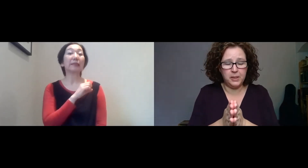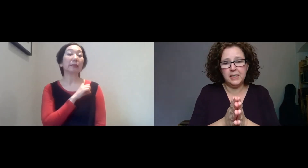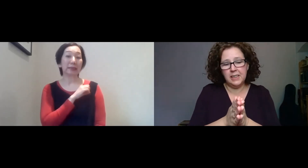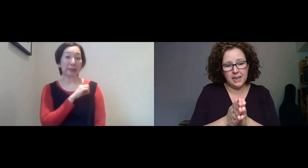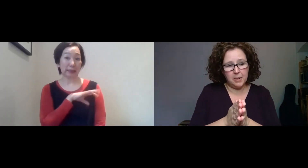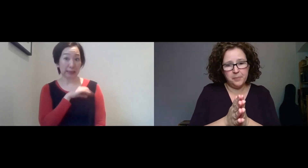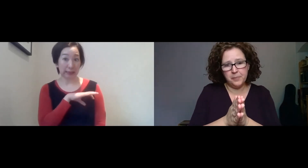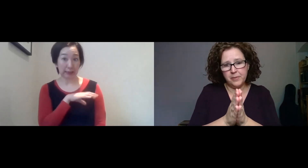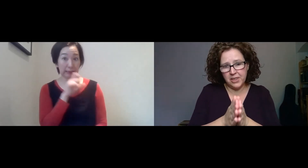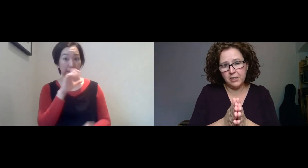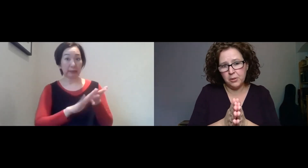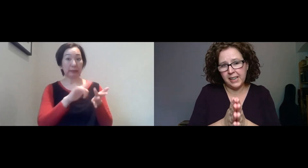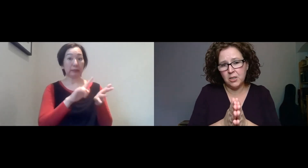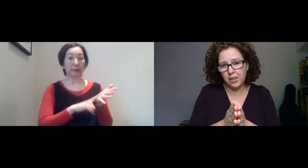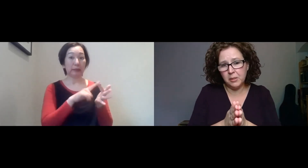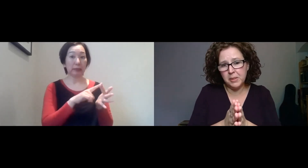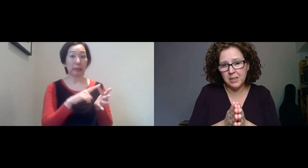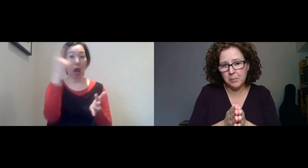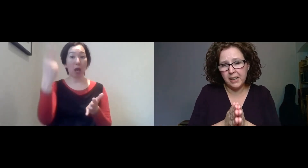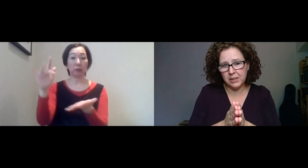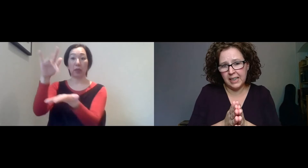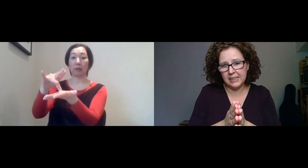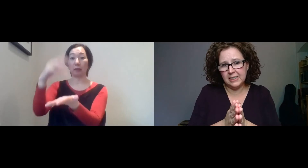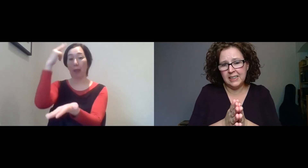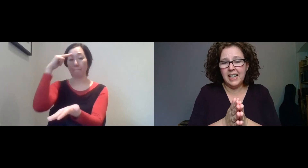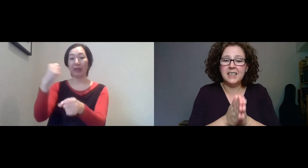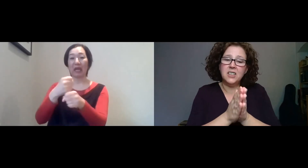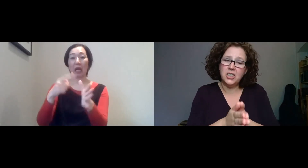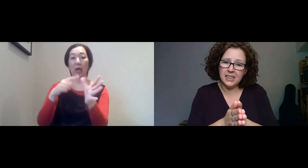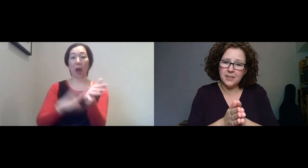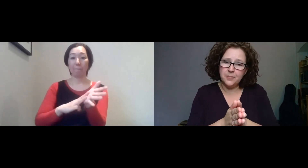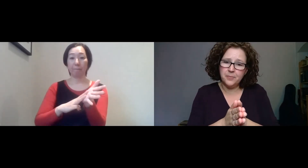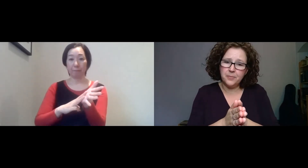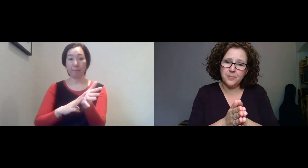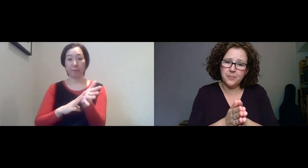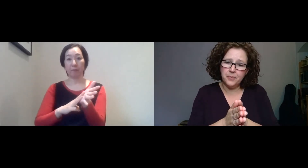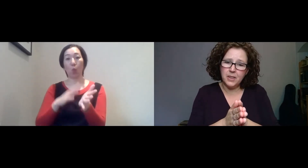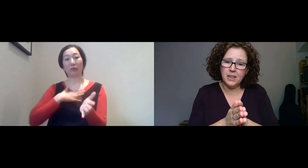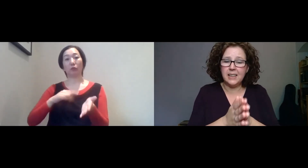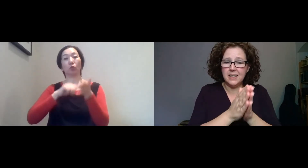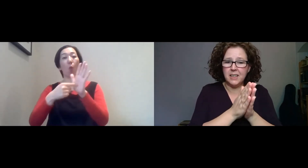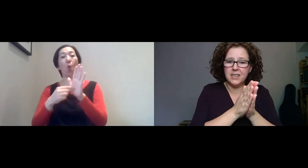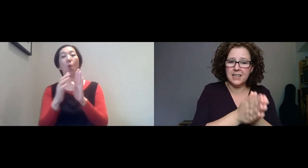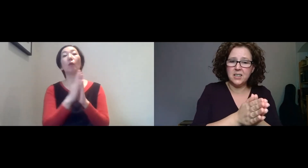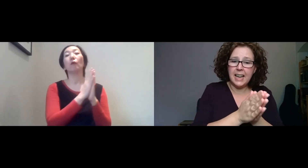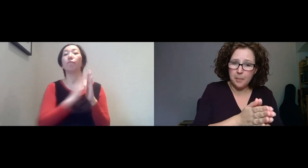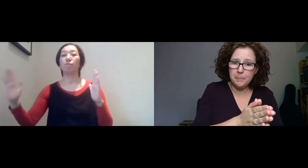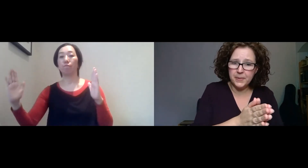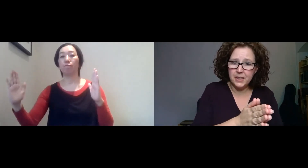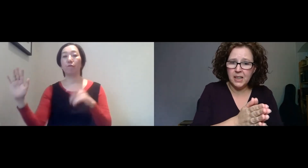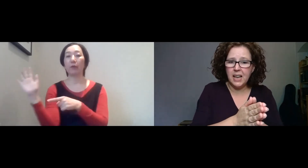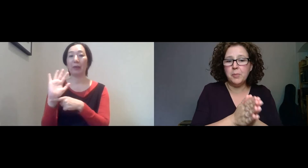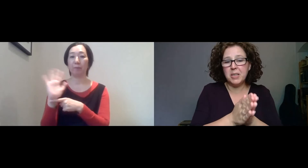loop, thanks to an unlimited micro grant. And in Chile, at the Centre